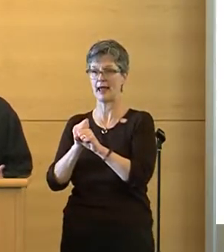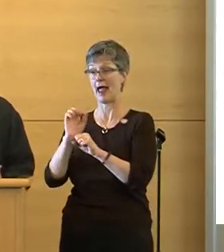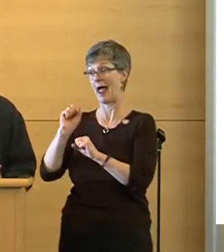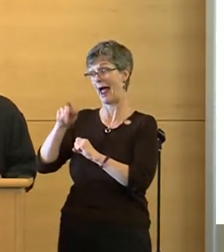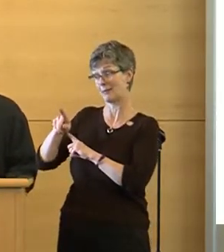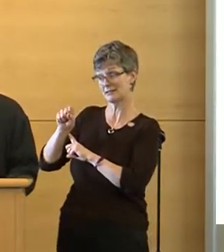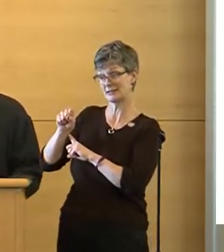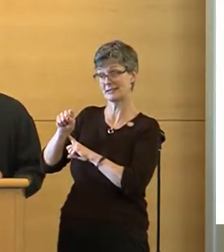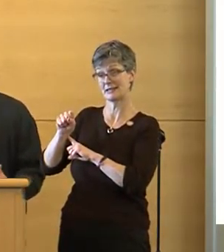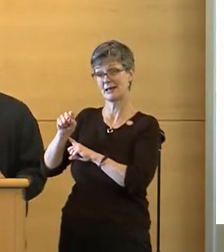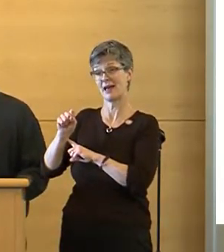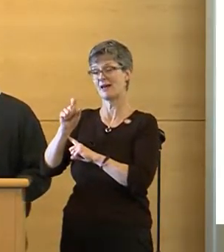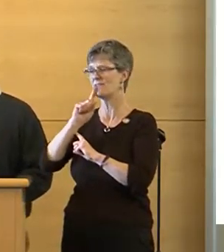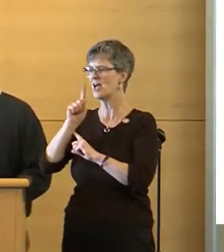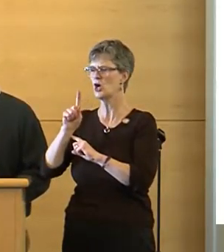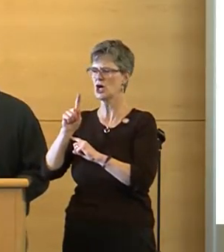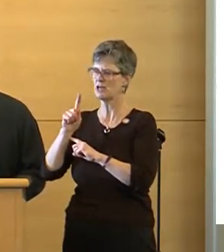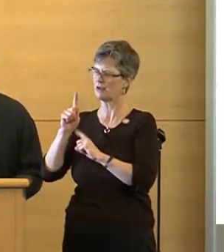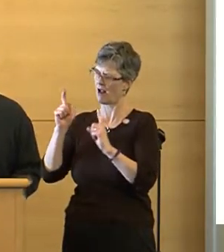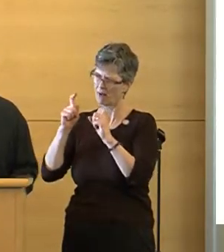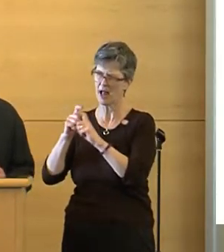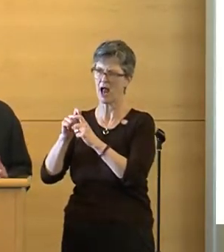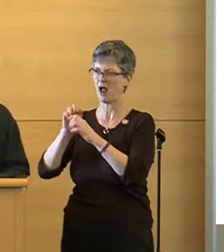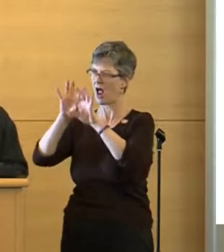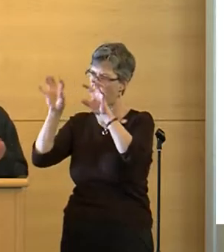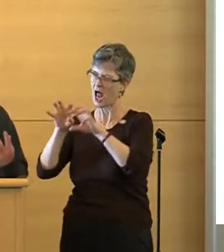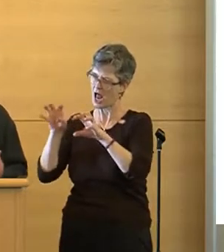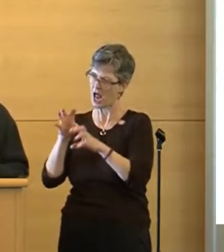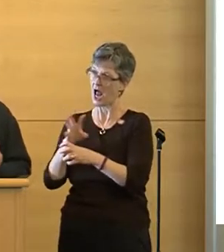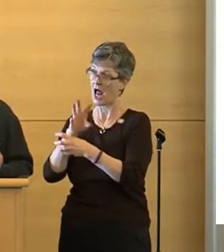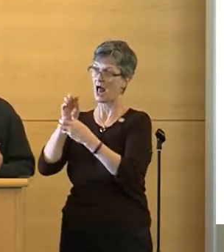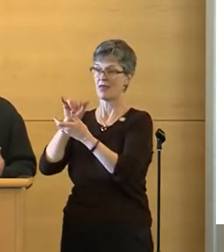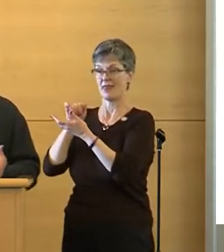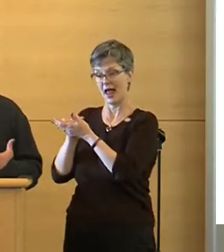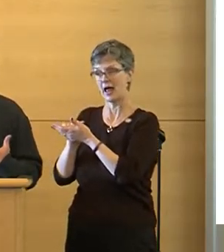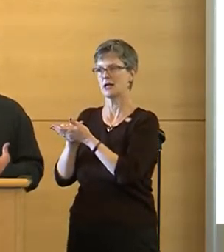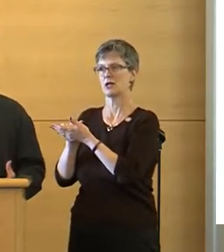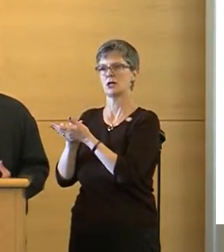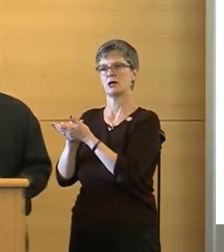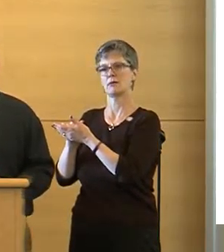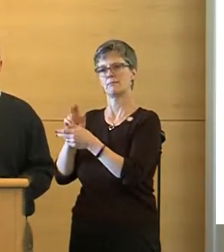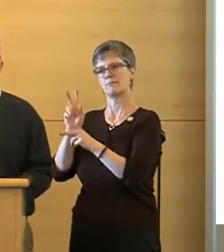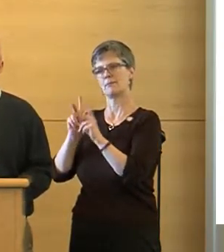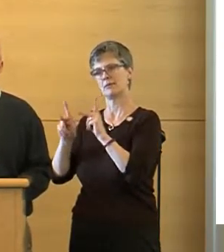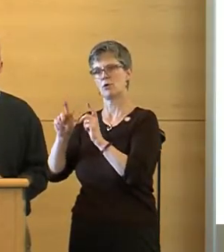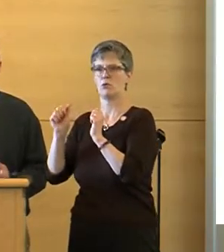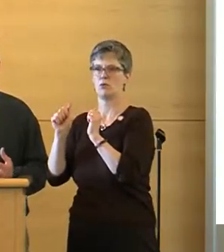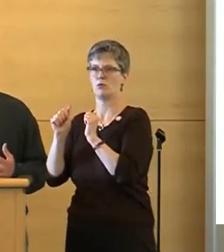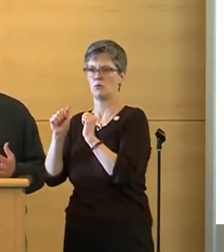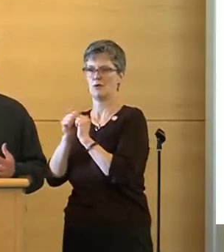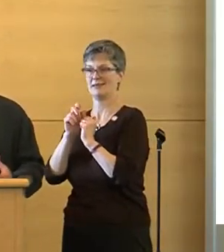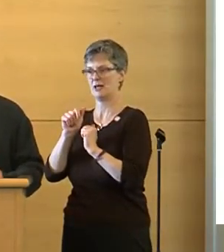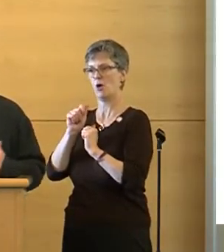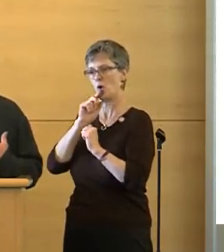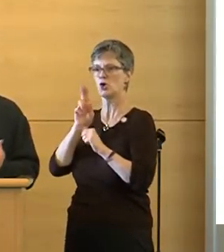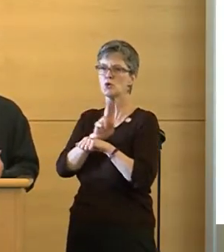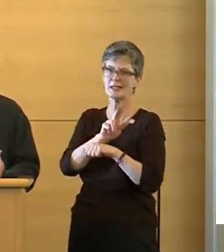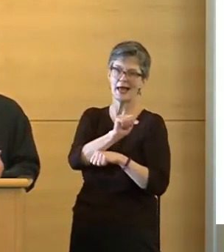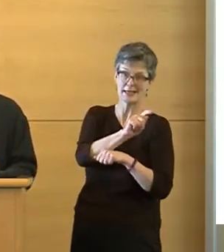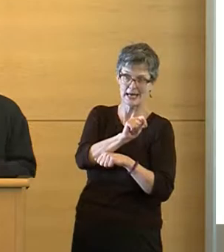Applications. And that is a specification that allows a very complex,